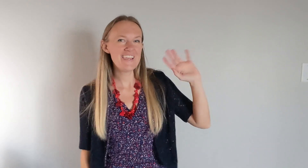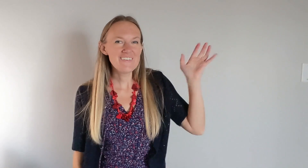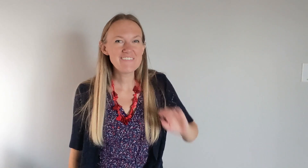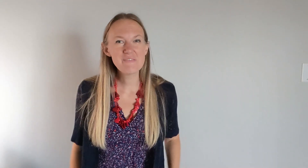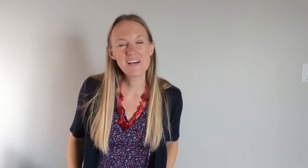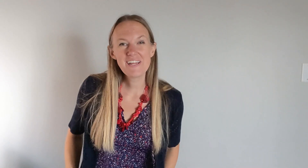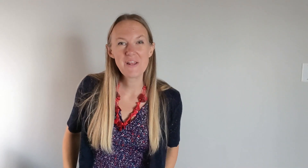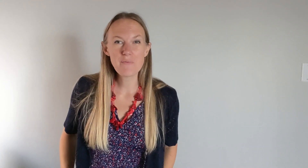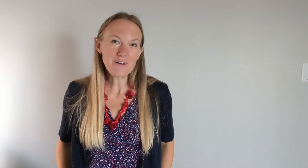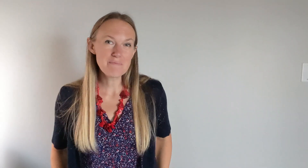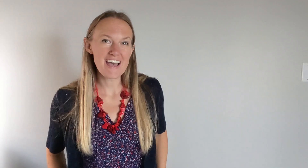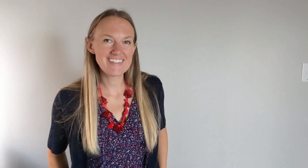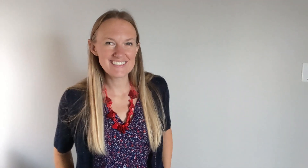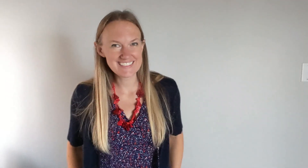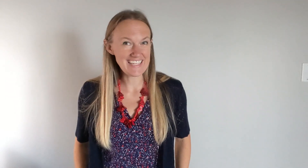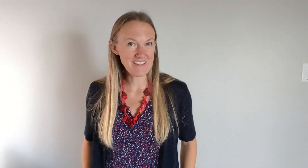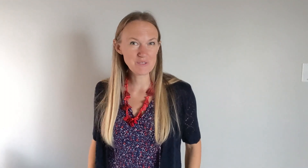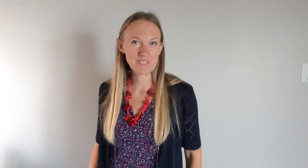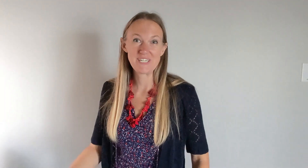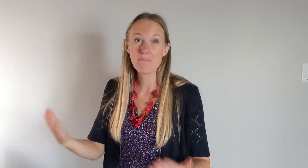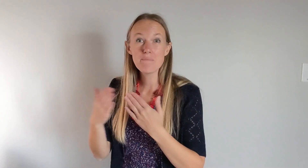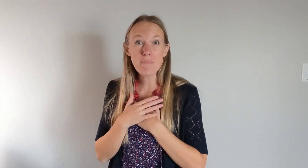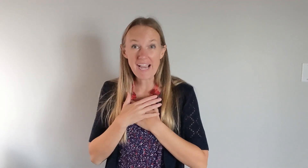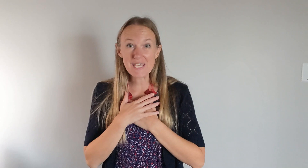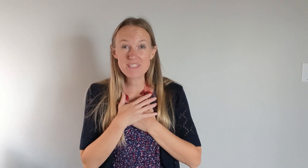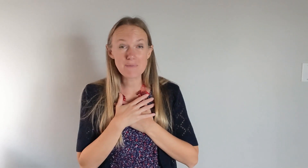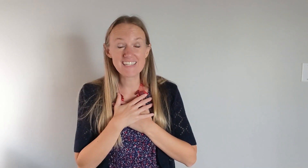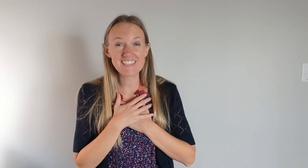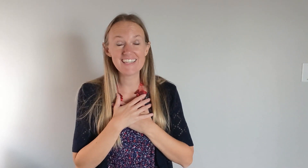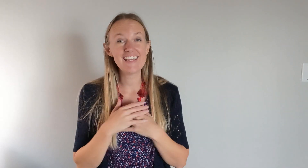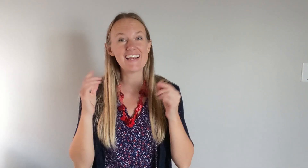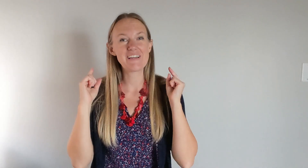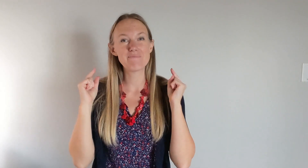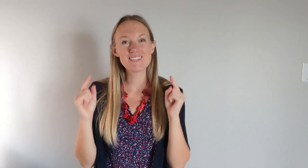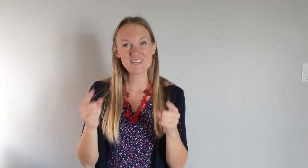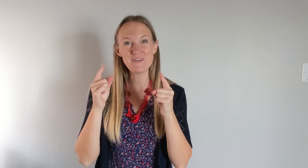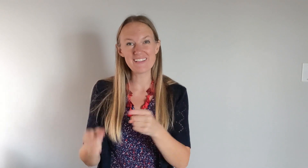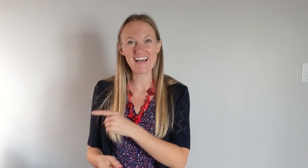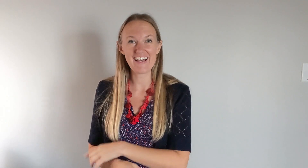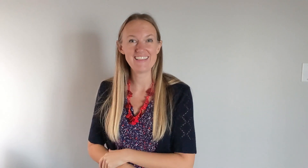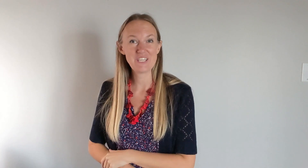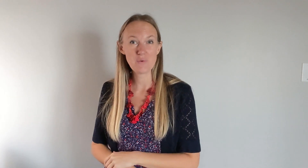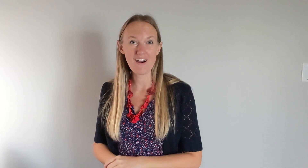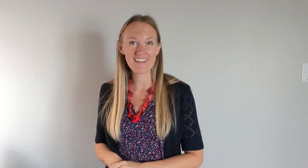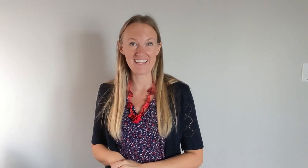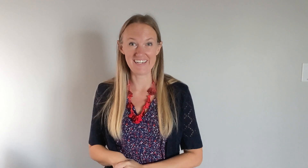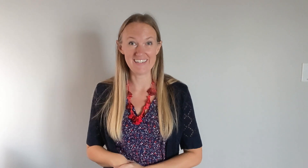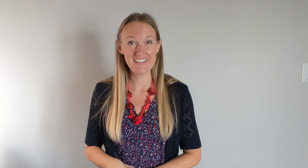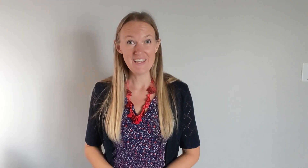Hello everyone and welcome back to Sign Language Worship. My name is Mandy and I'm so glad that you are here.